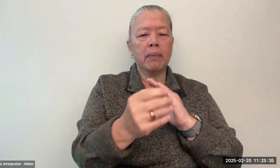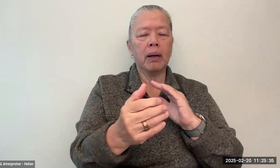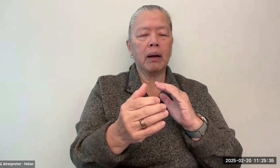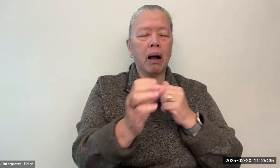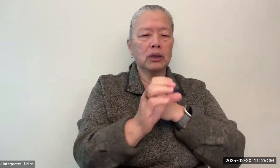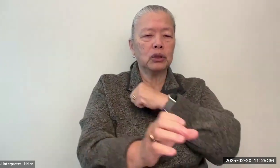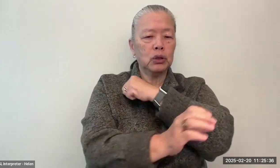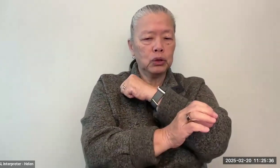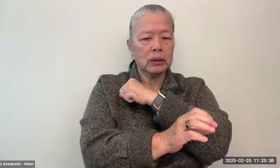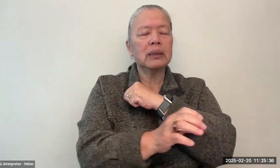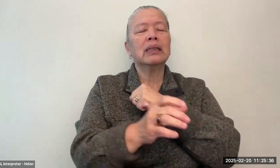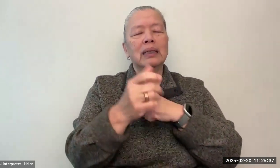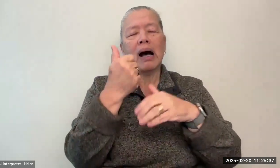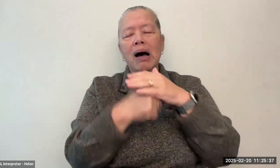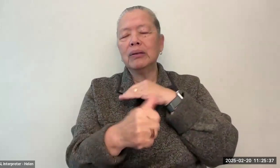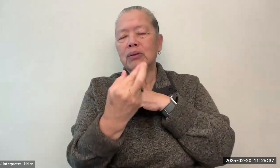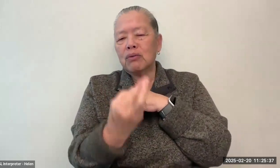the resources section of